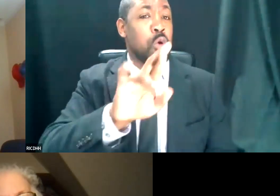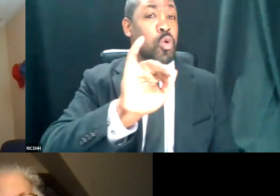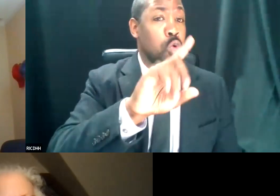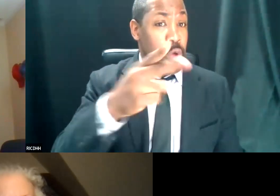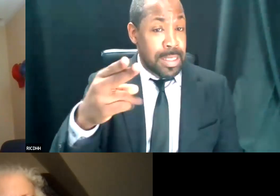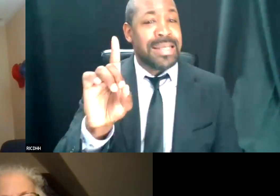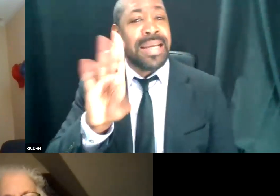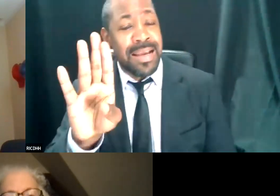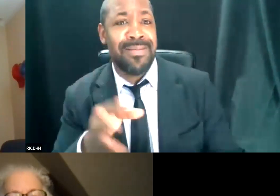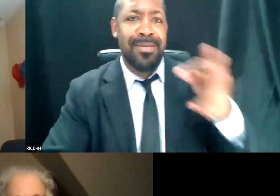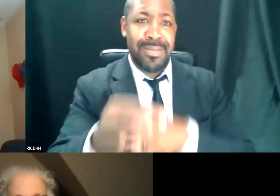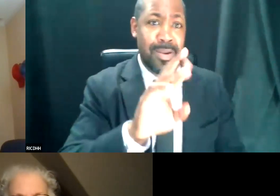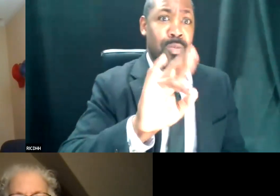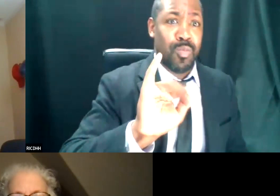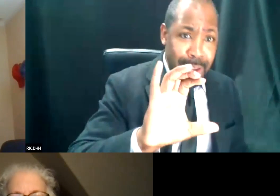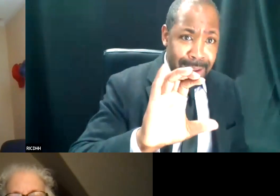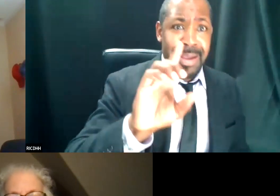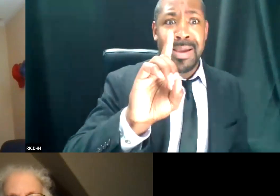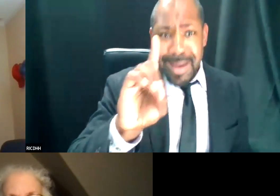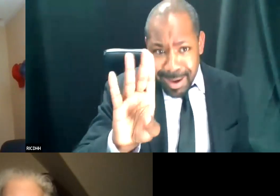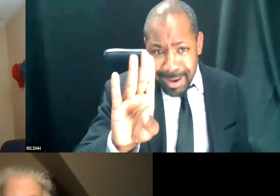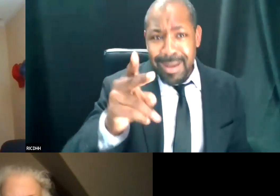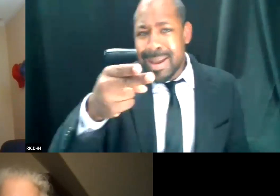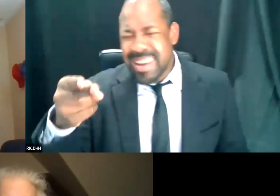And that might be easier than